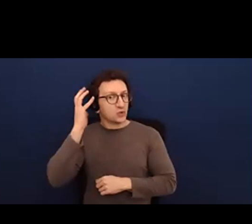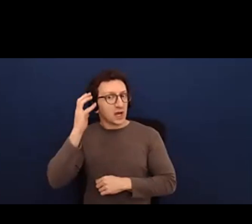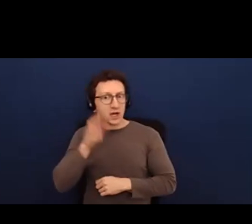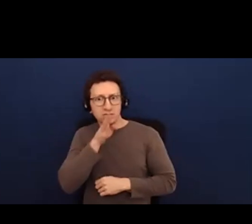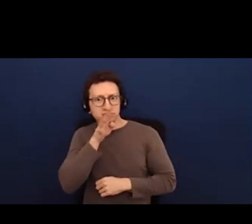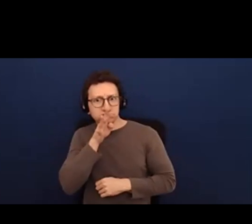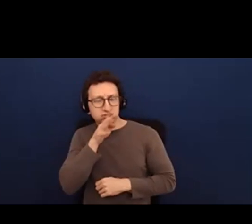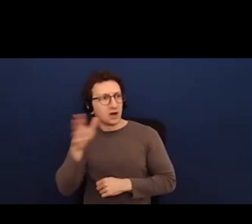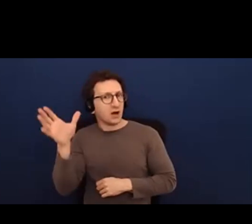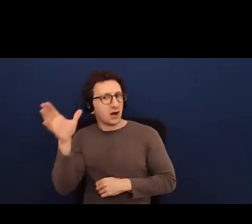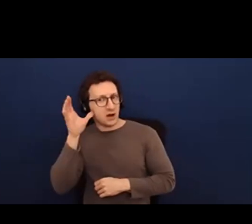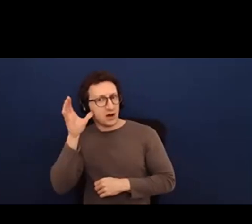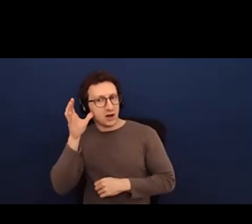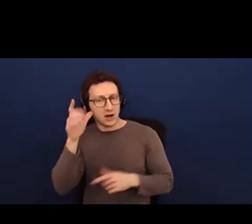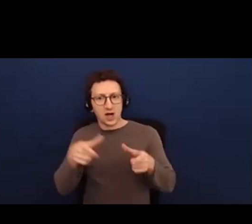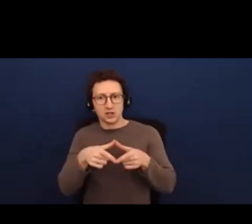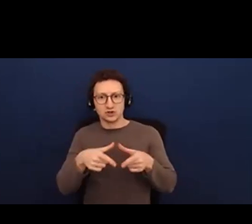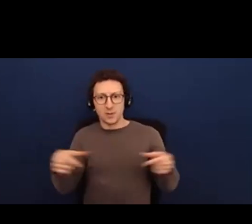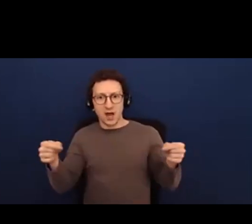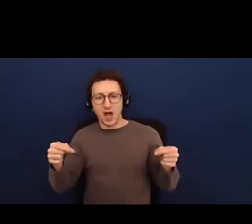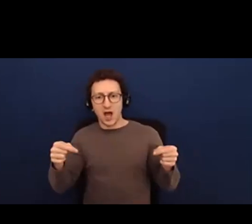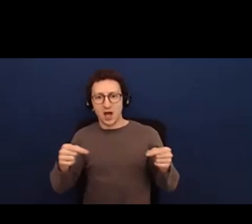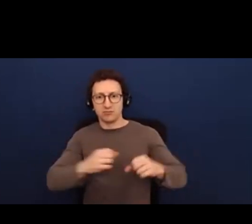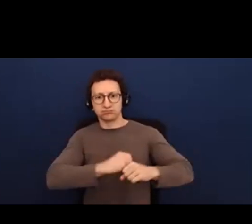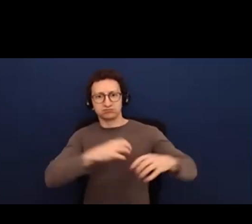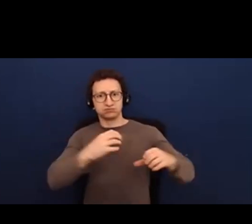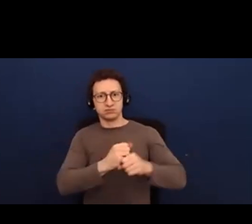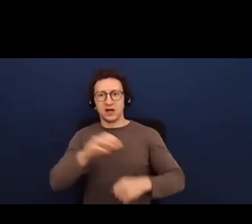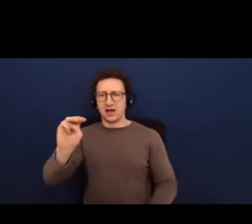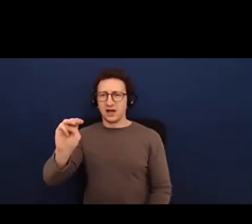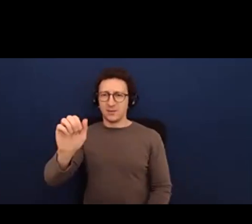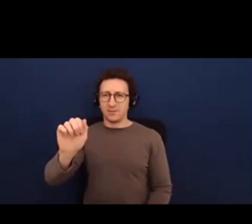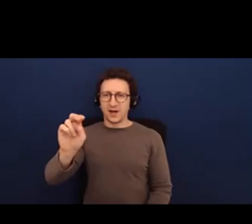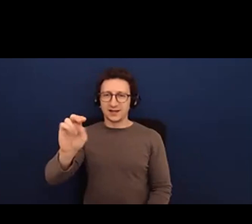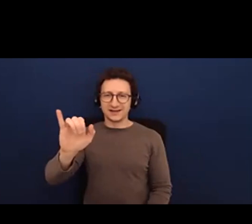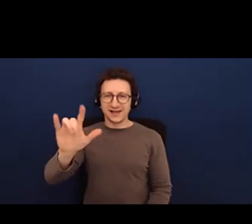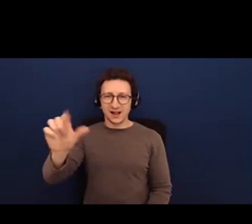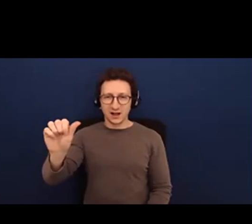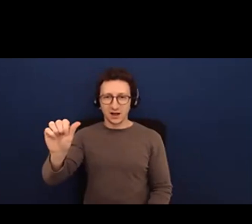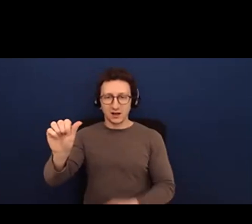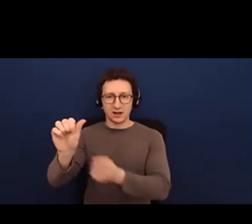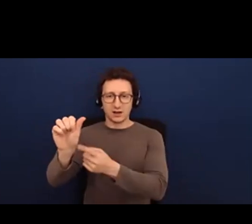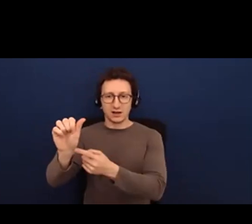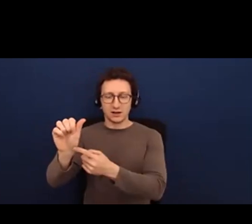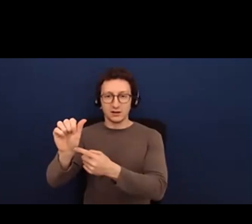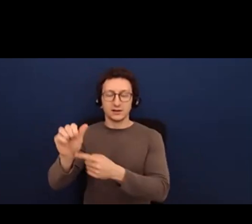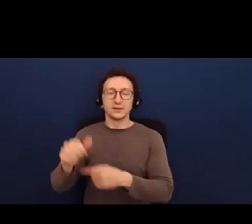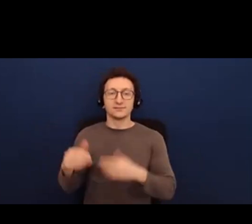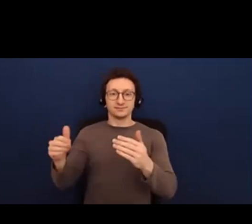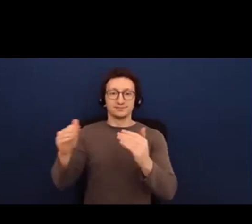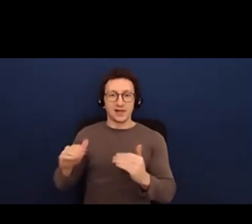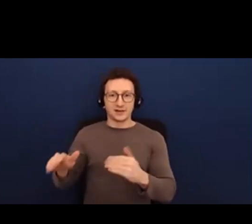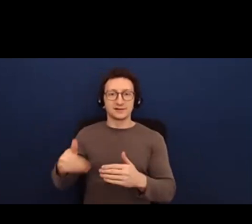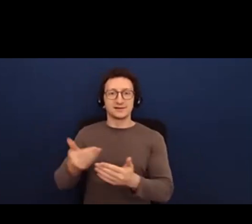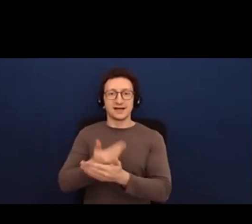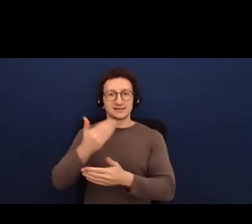Japan had bombarded Manila. He made a mistake. He didn't understand. Then he corrects that the next day and had